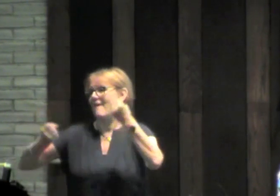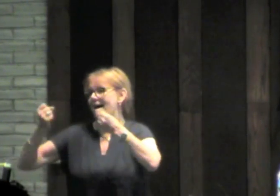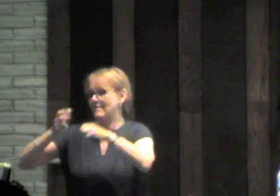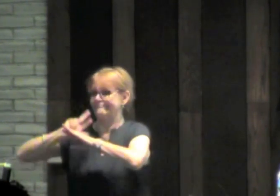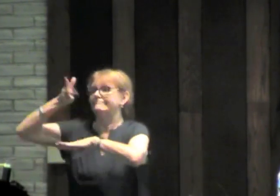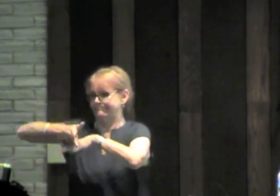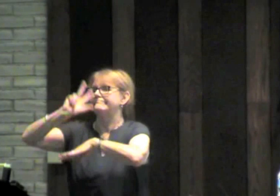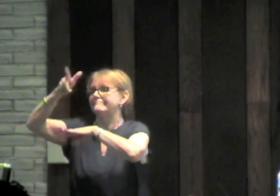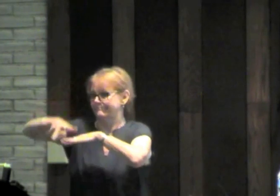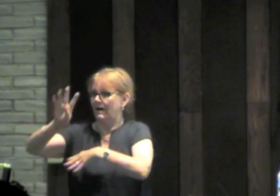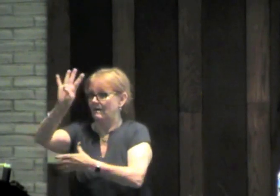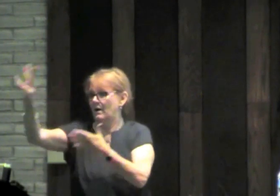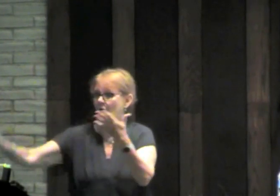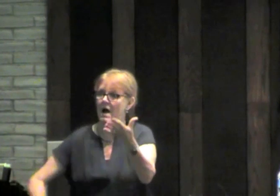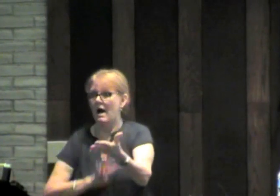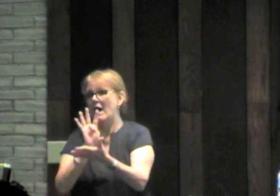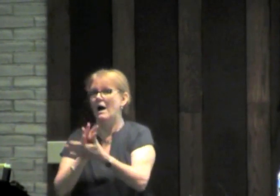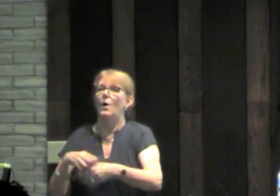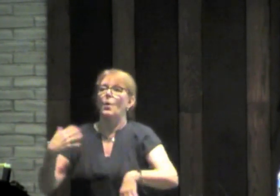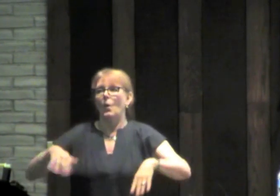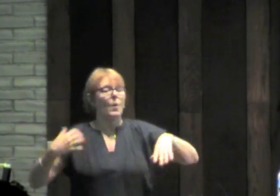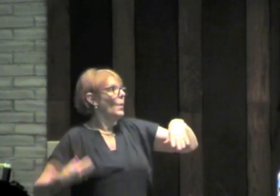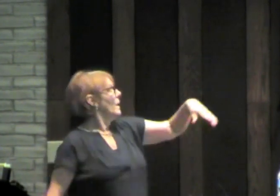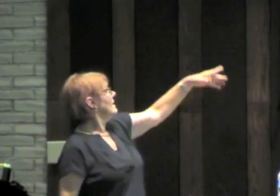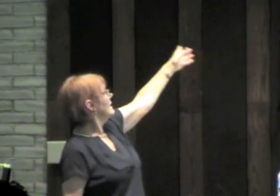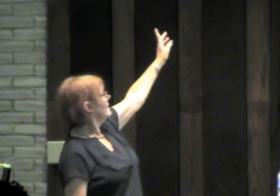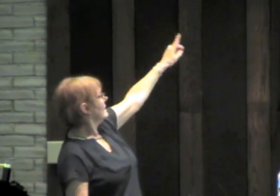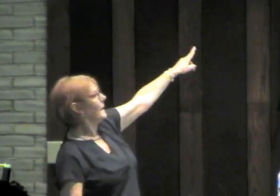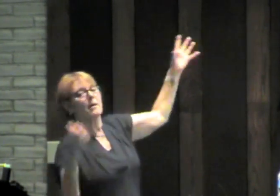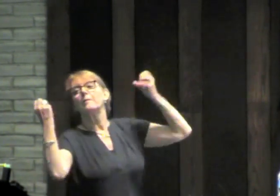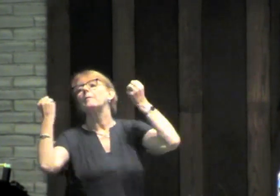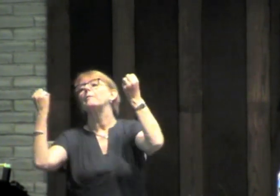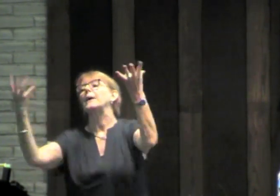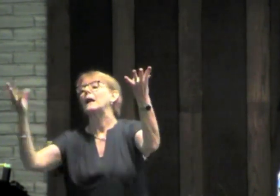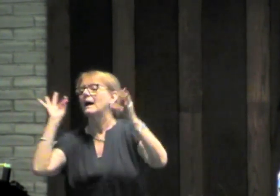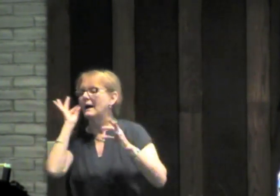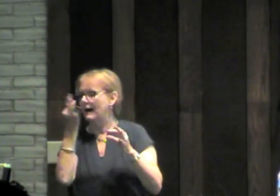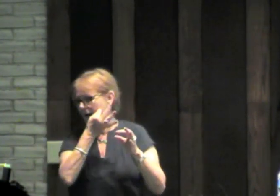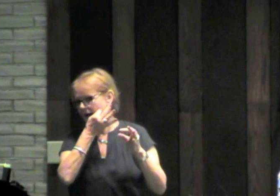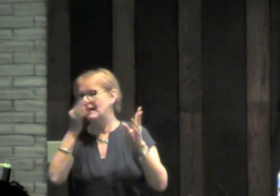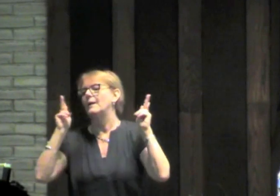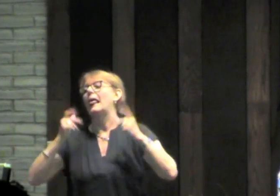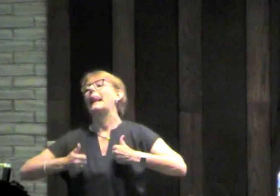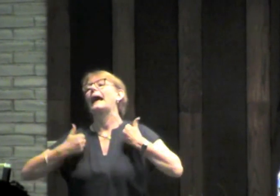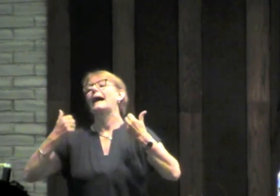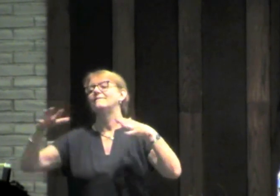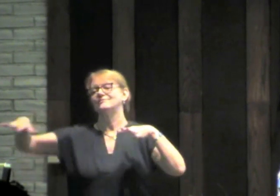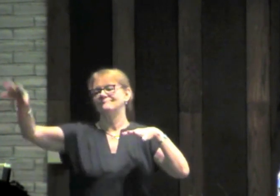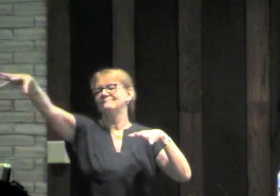that was cut into the sandstone and granite, but you know, you can have to, it took us 4 hours to get there.